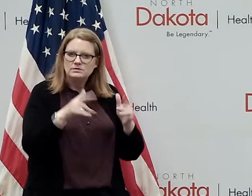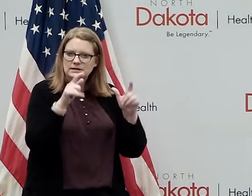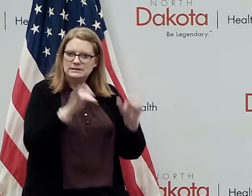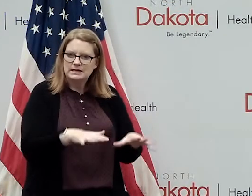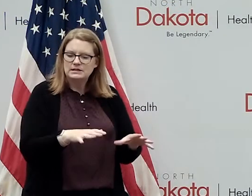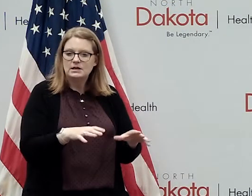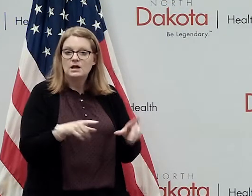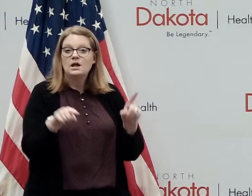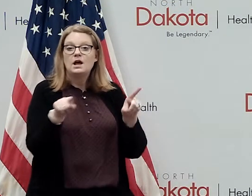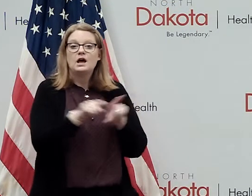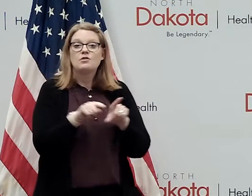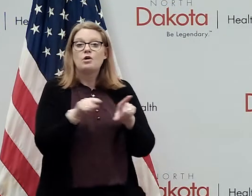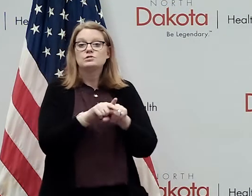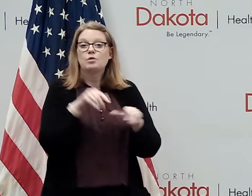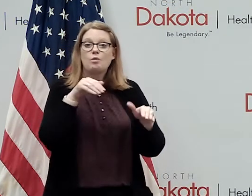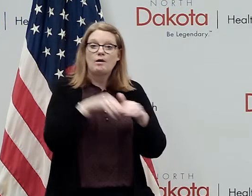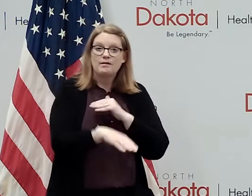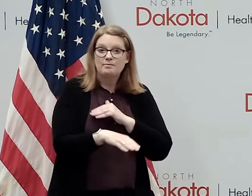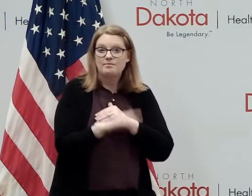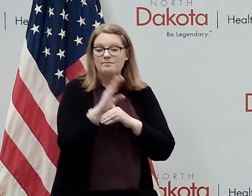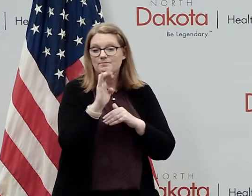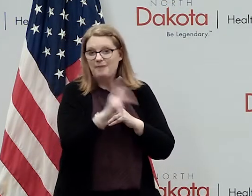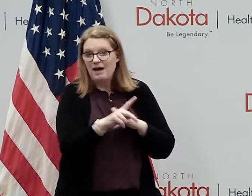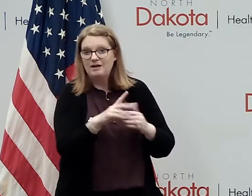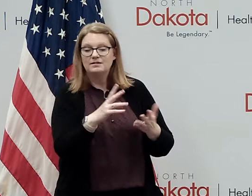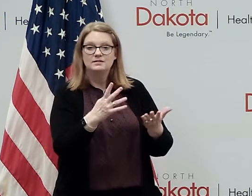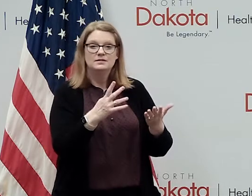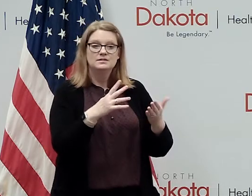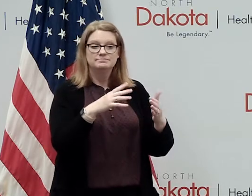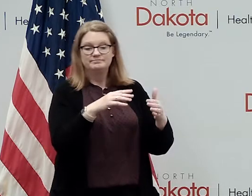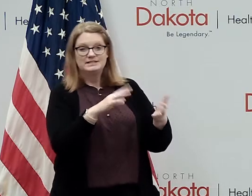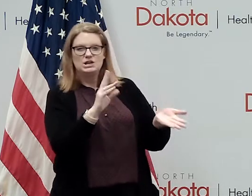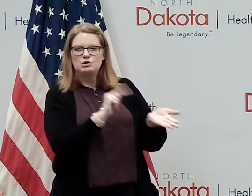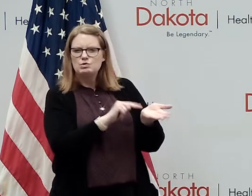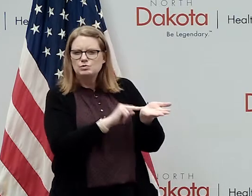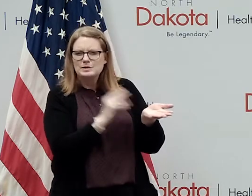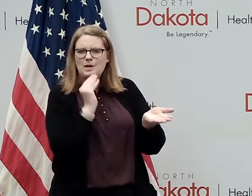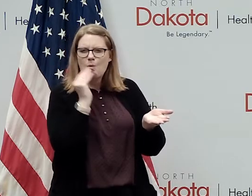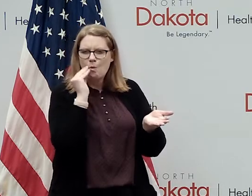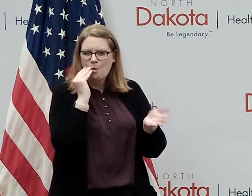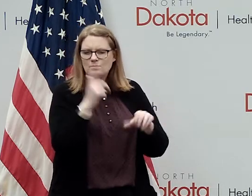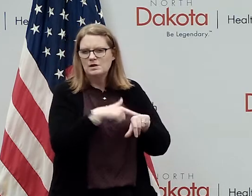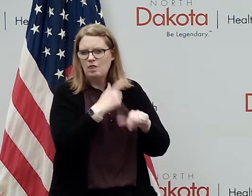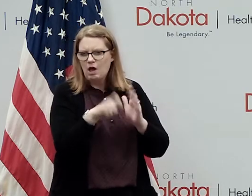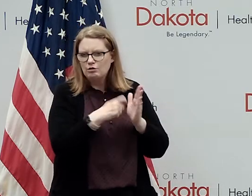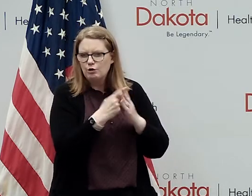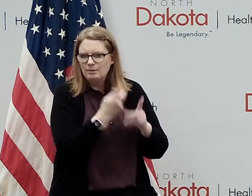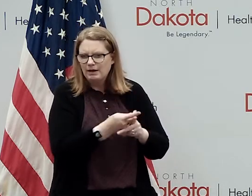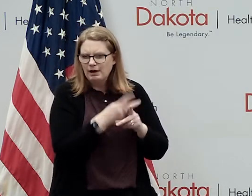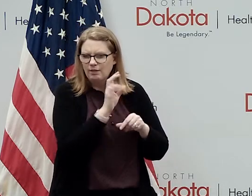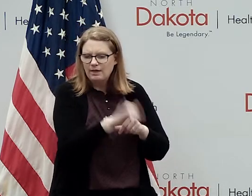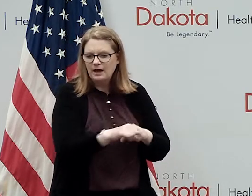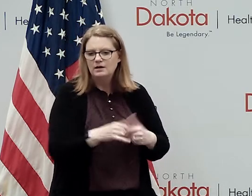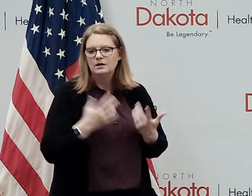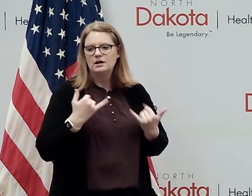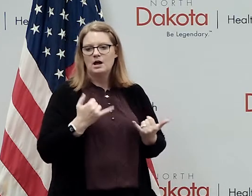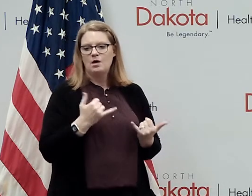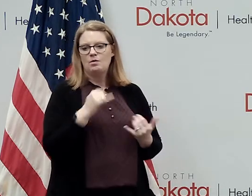into people that are of high risk, and that includes in long-term care. We have now completed